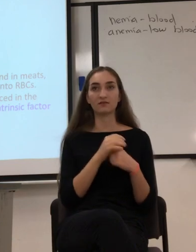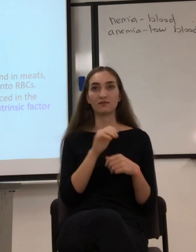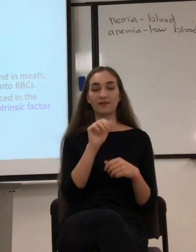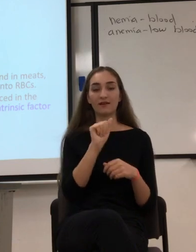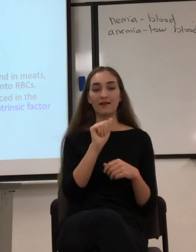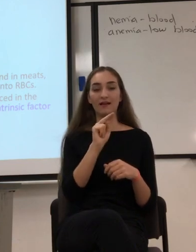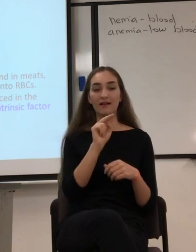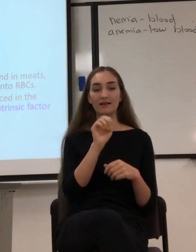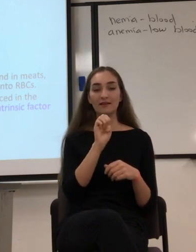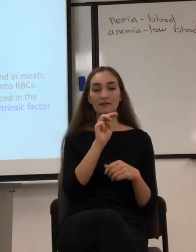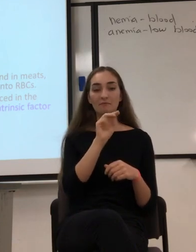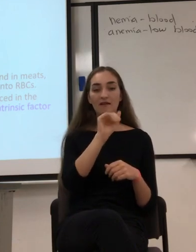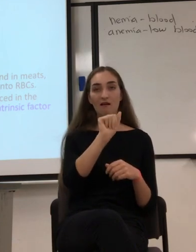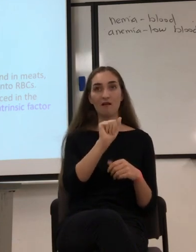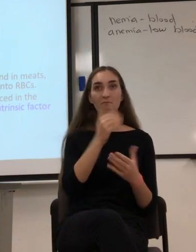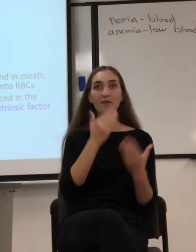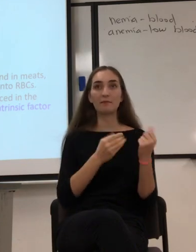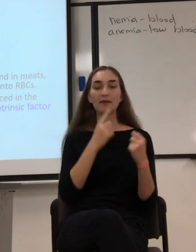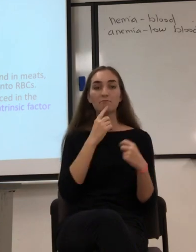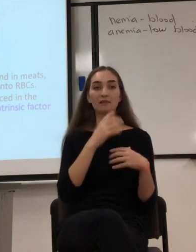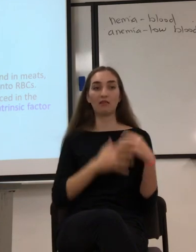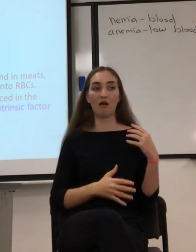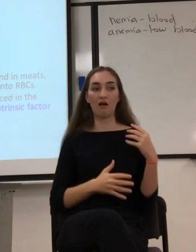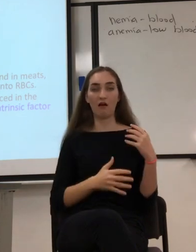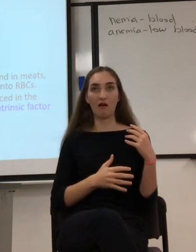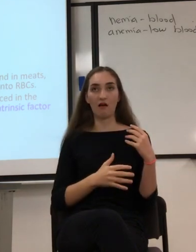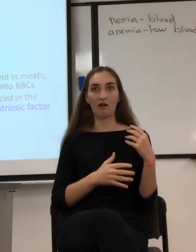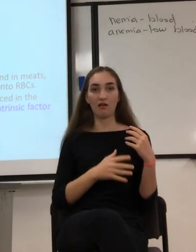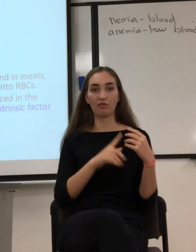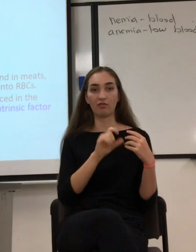anemia. It could just be blood loss. Okay.